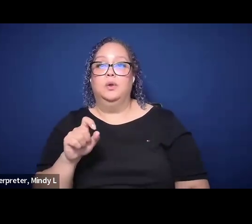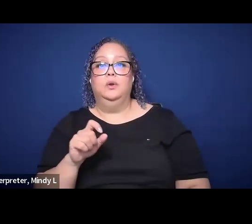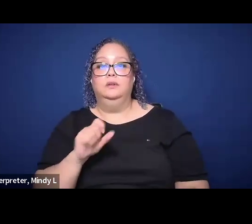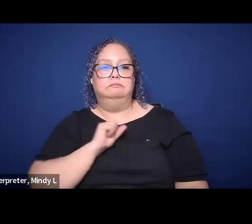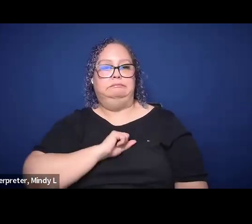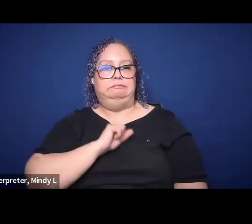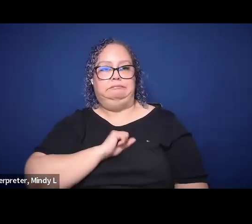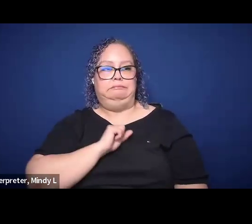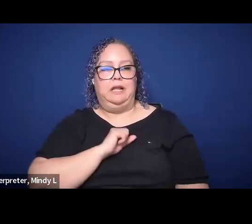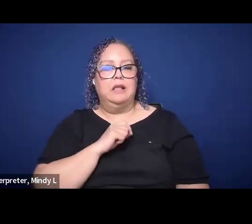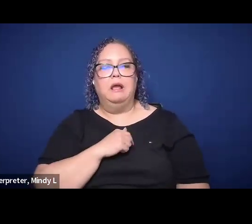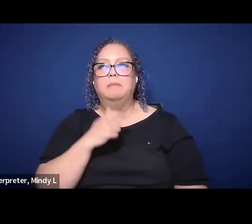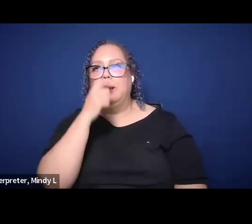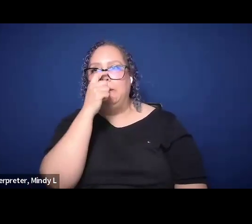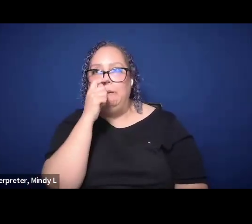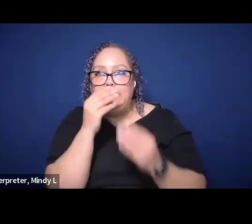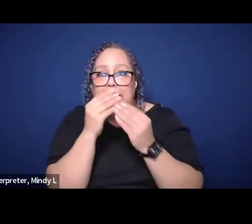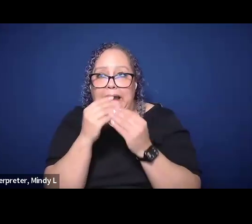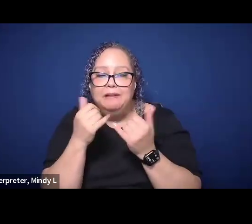Excuse me, I'm getting over a cold. So,